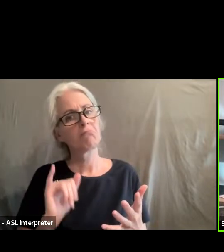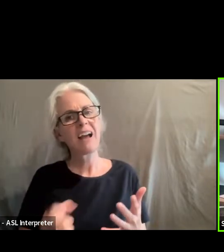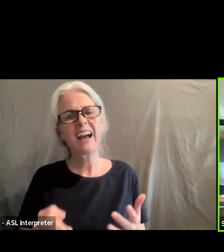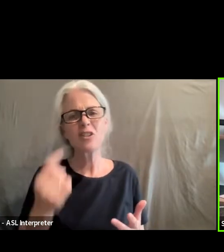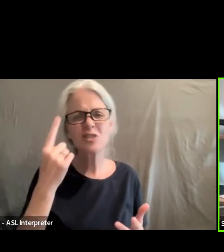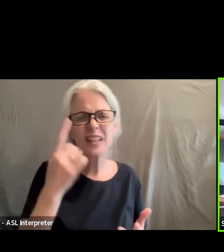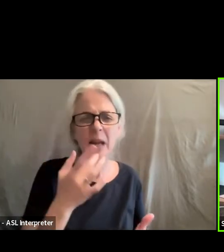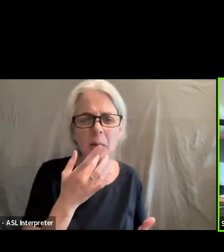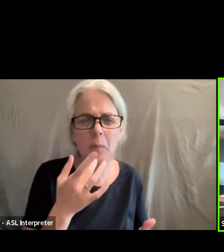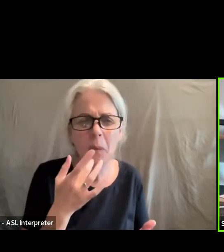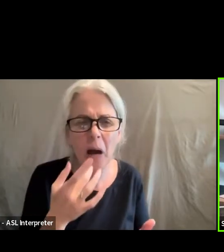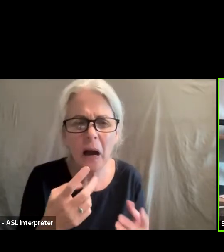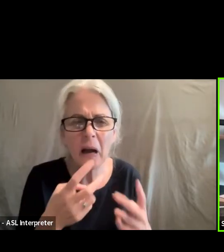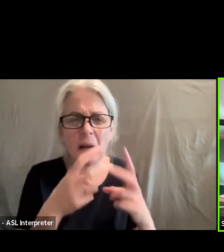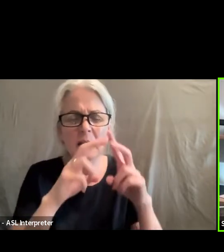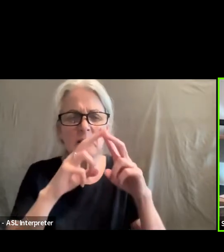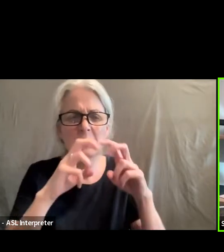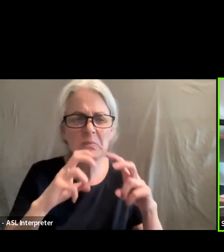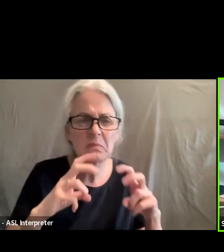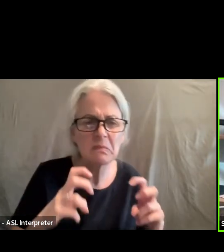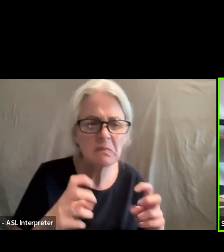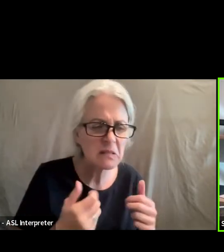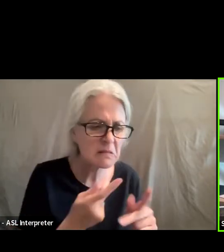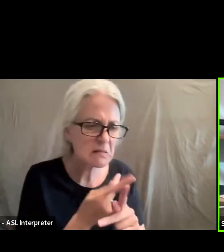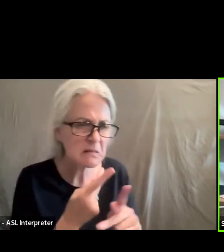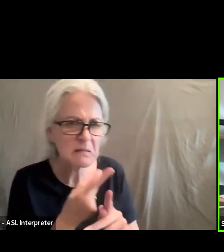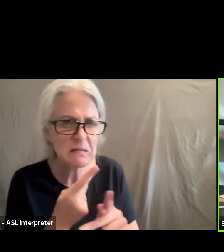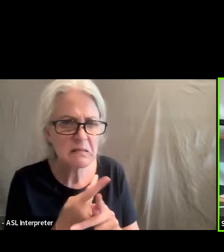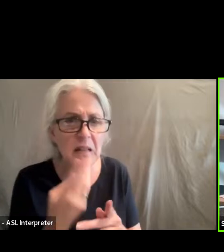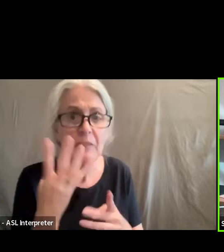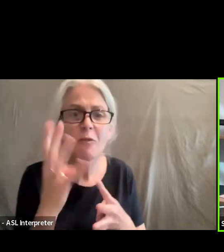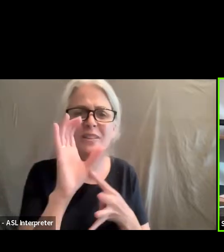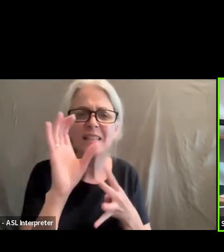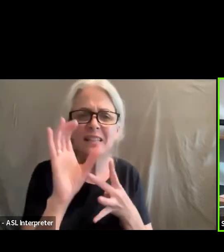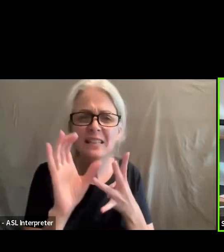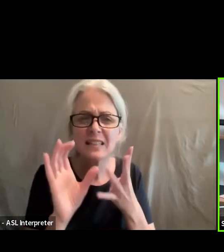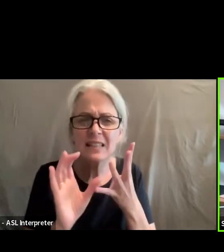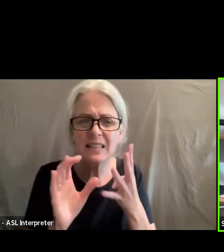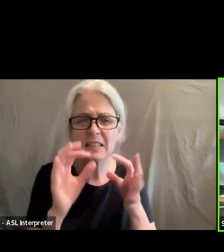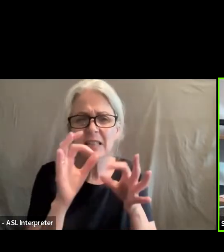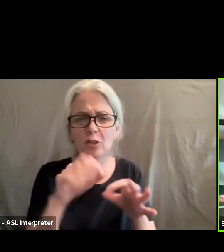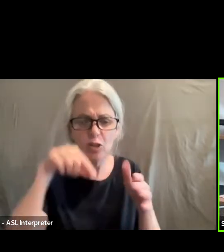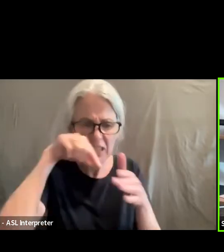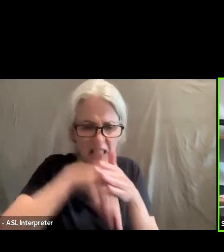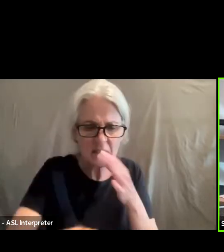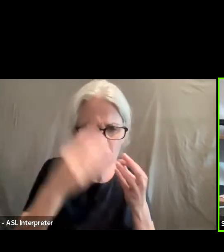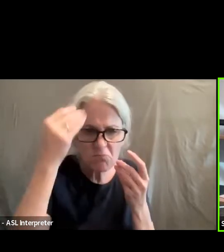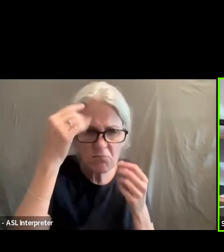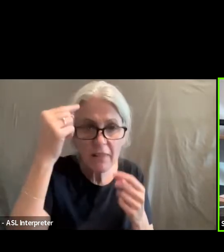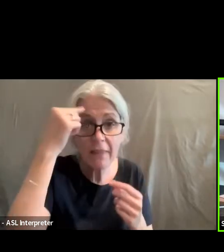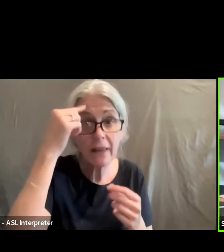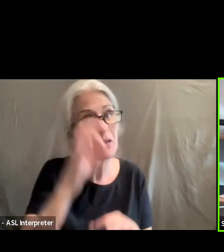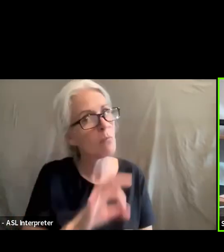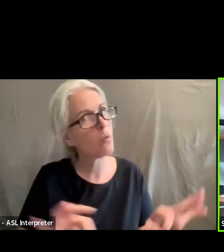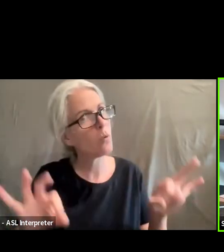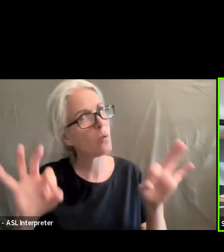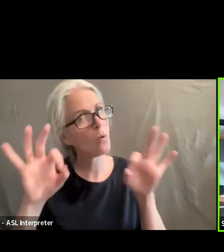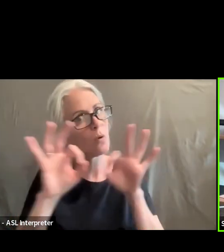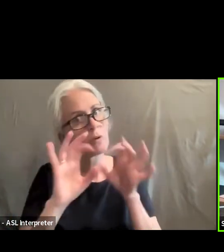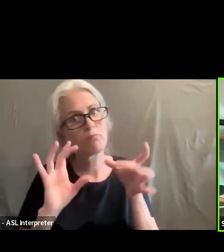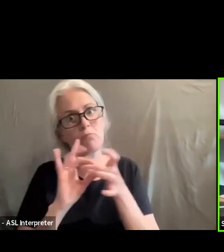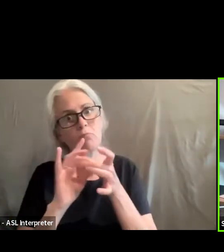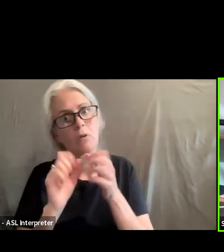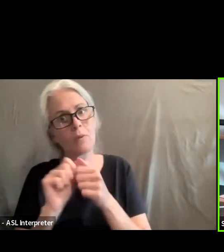sussing it out, this is where it gets to, I think, your point about the 4C, like critical thinking is so Yeah. important with this tool. All